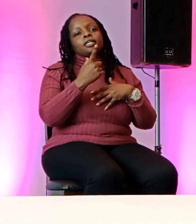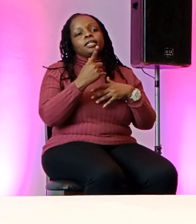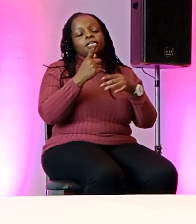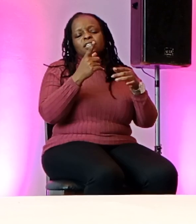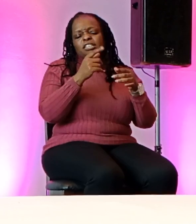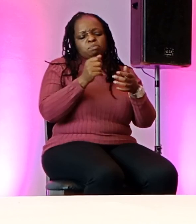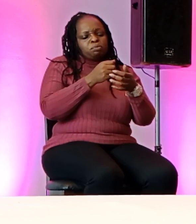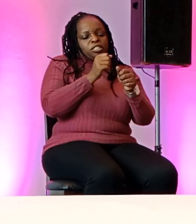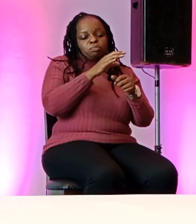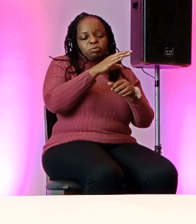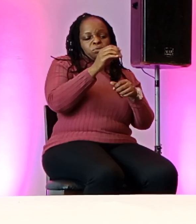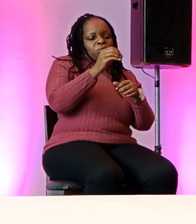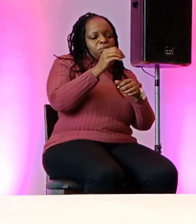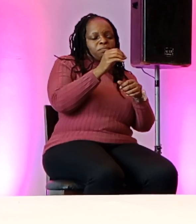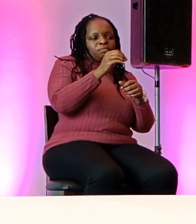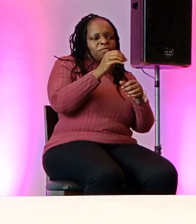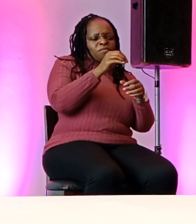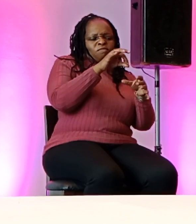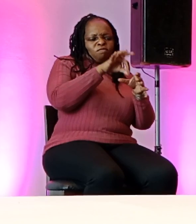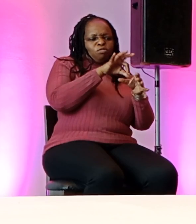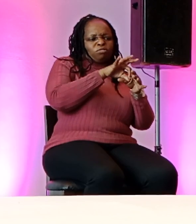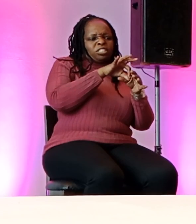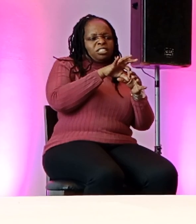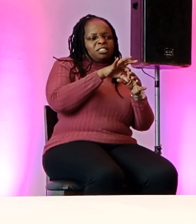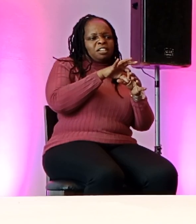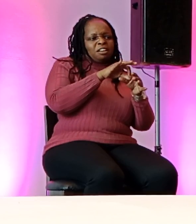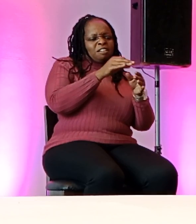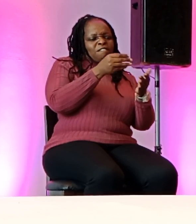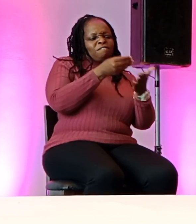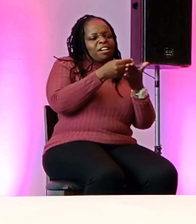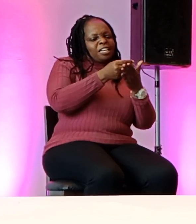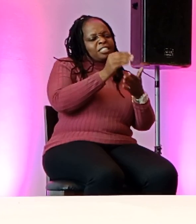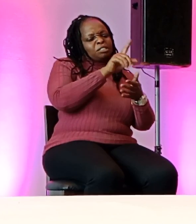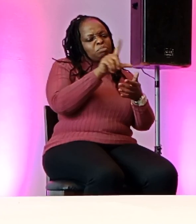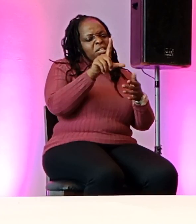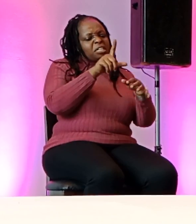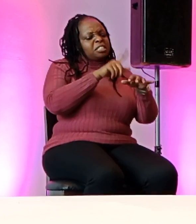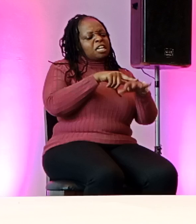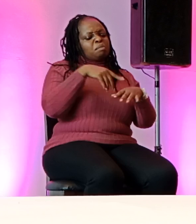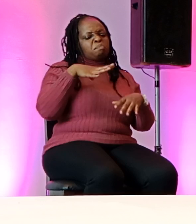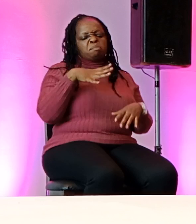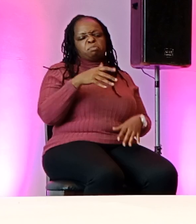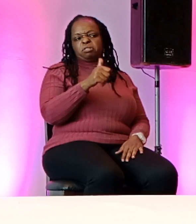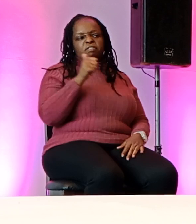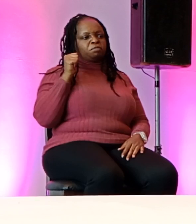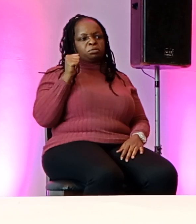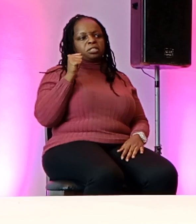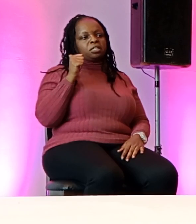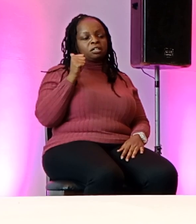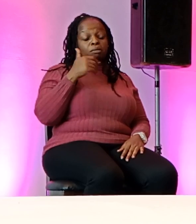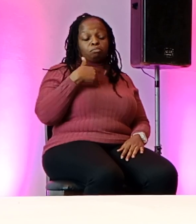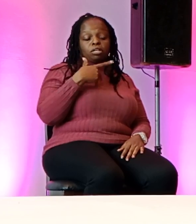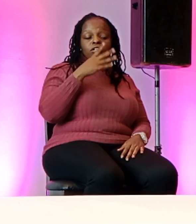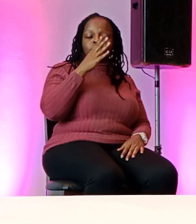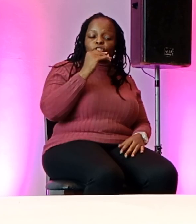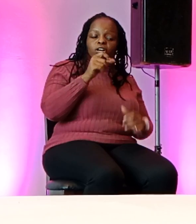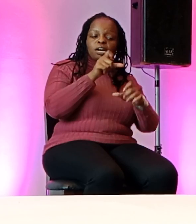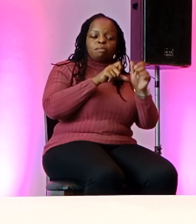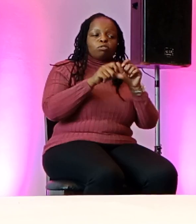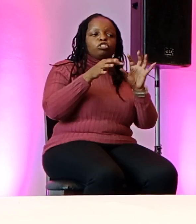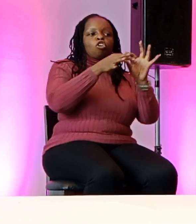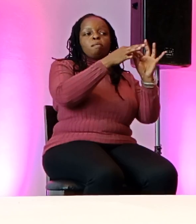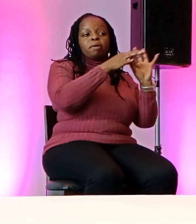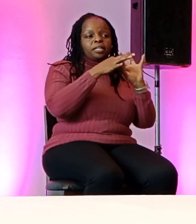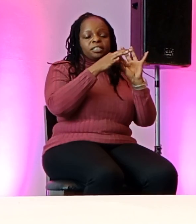will not go and vote in the finance bill when the people have rejected it. And I'm talking of corporate.